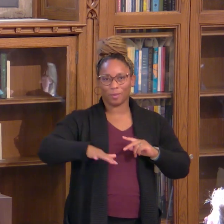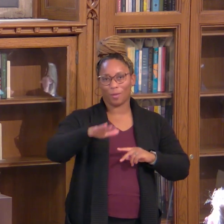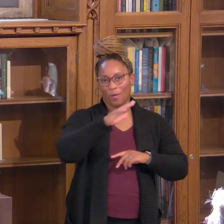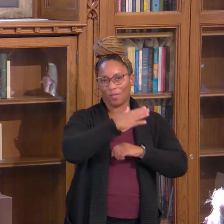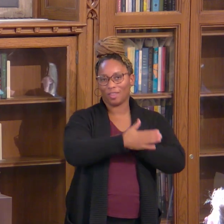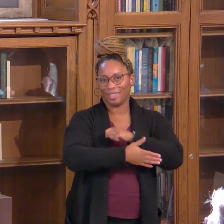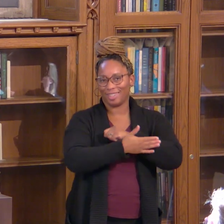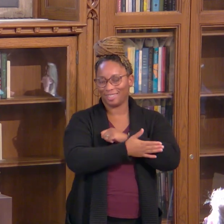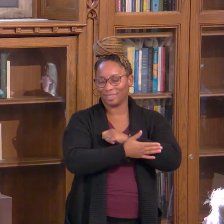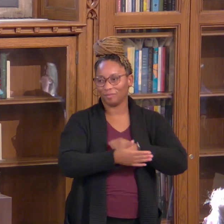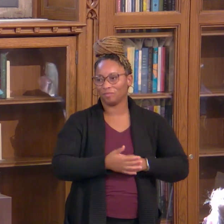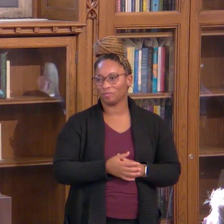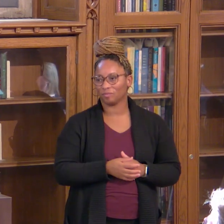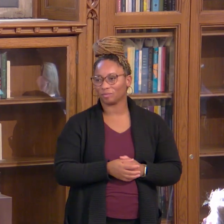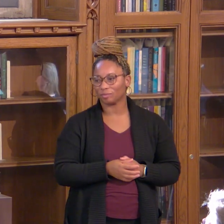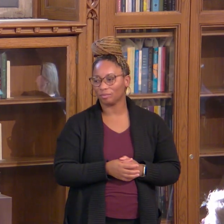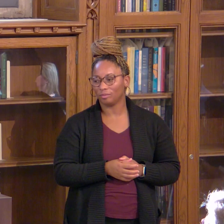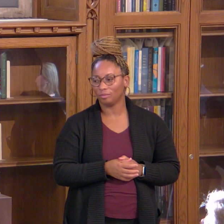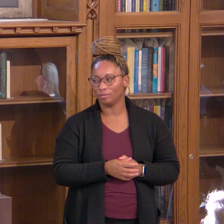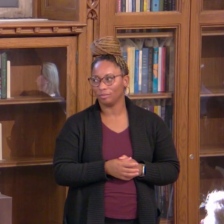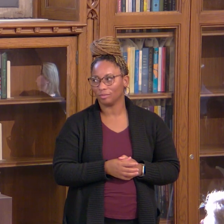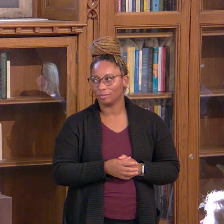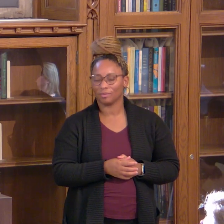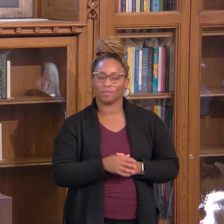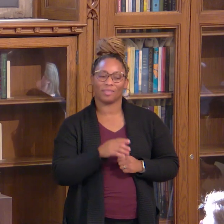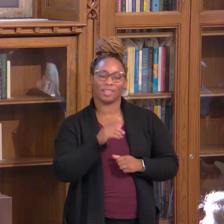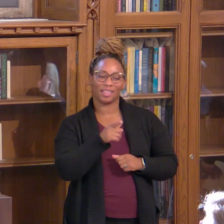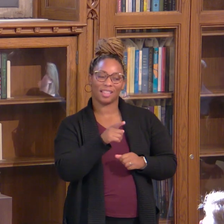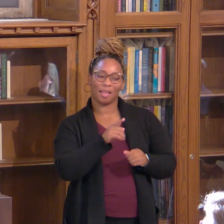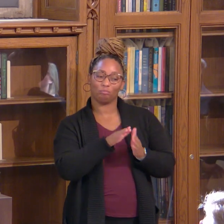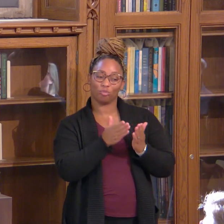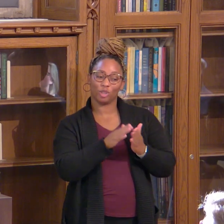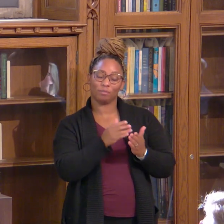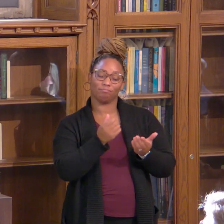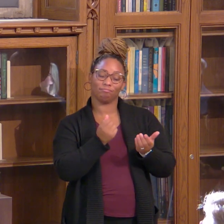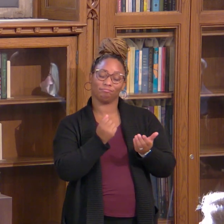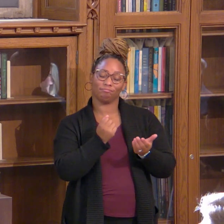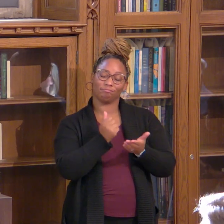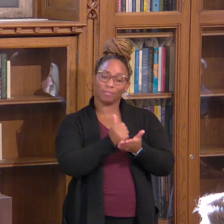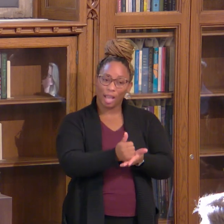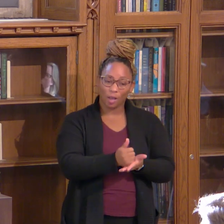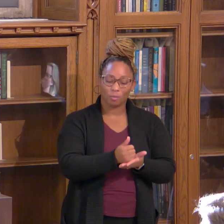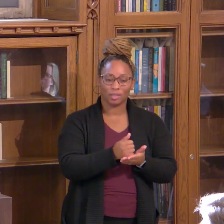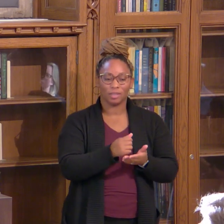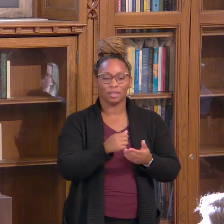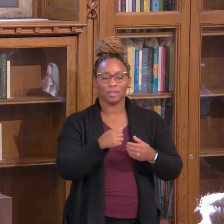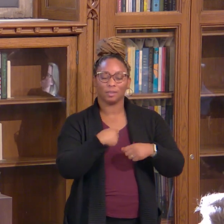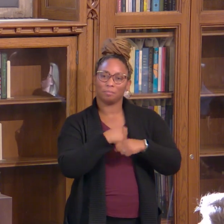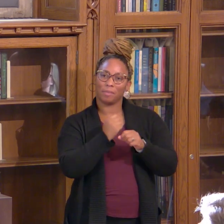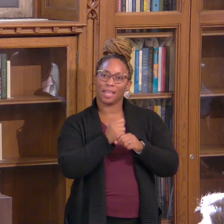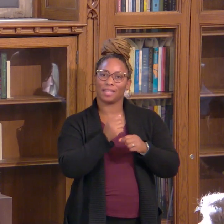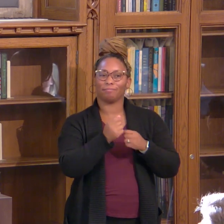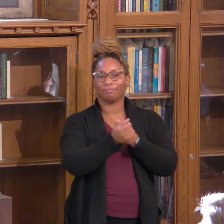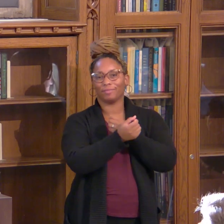this nation it was a work that aided in the formation of a Liberation